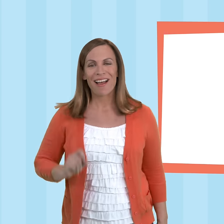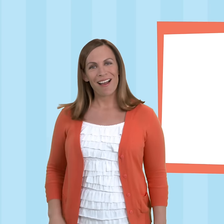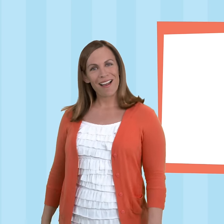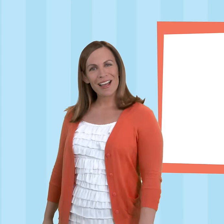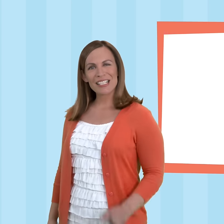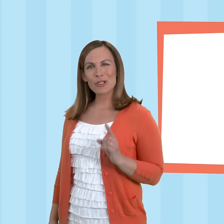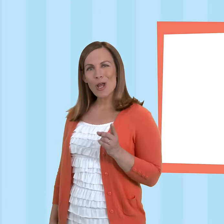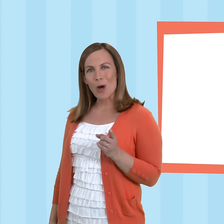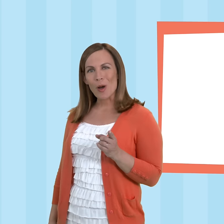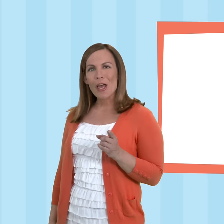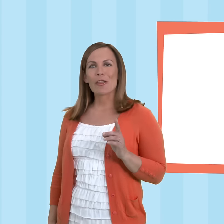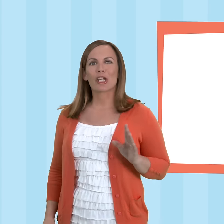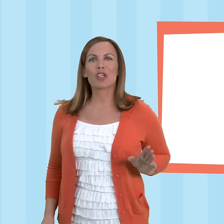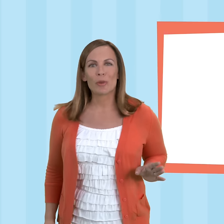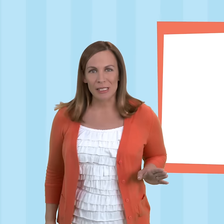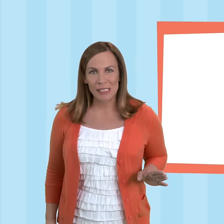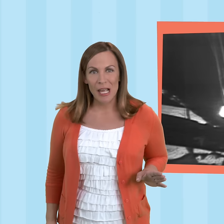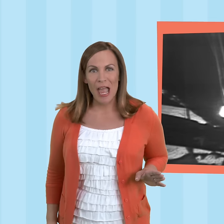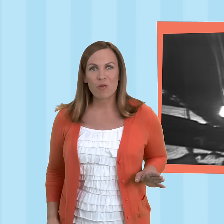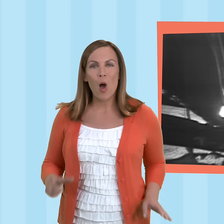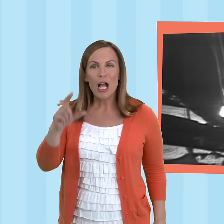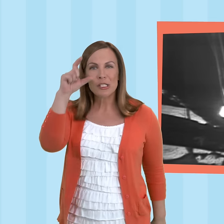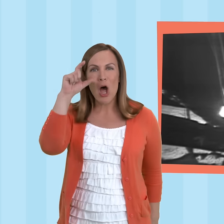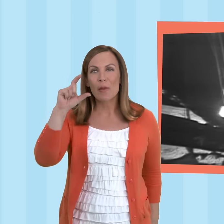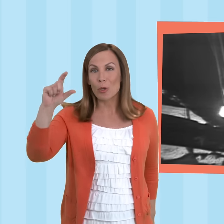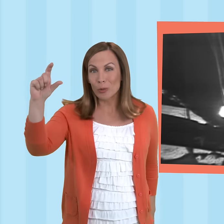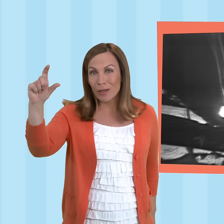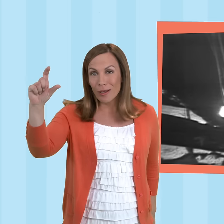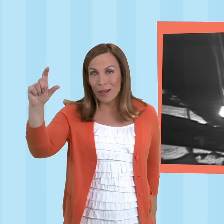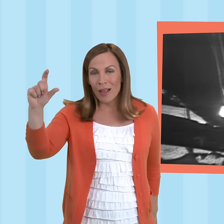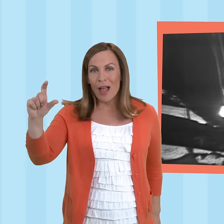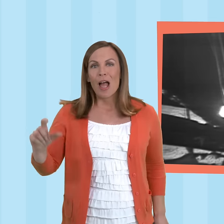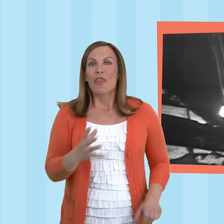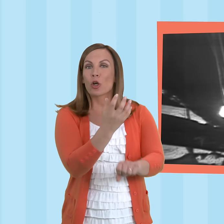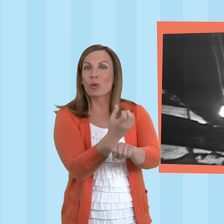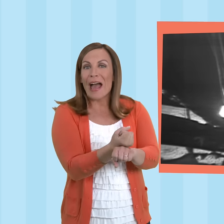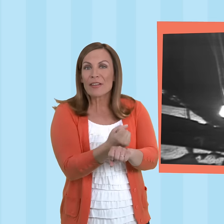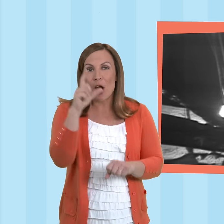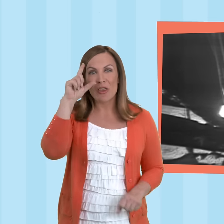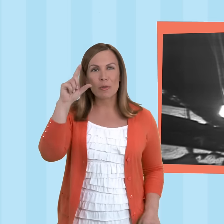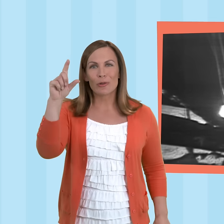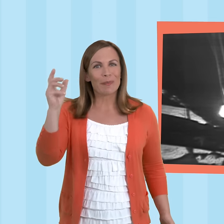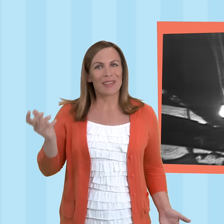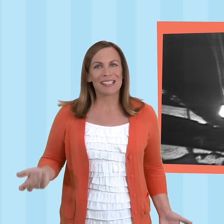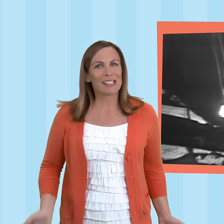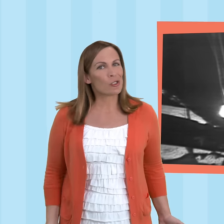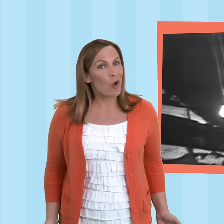Did you know that humans have walked on the moon? Whoa! The gravity on the moon isn't as strong